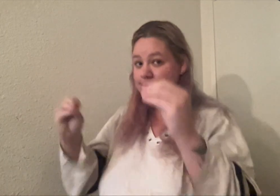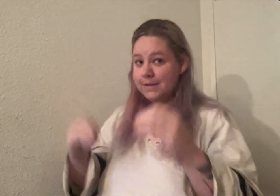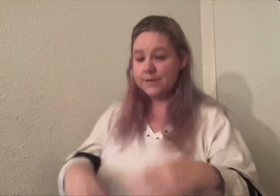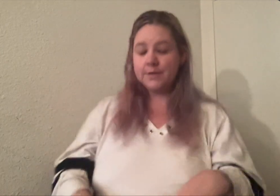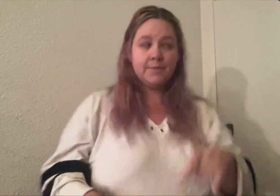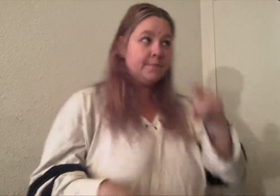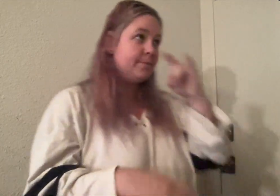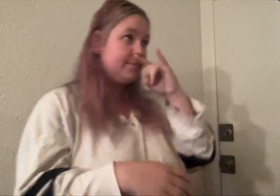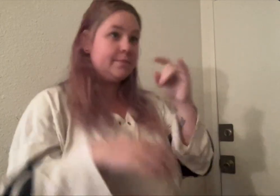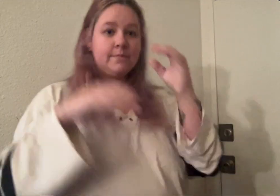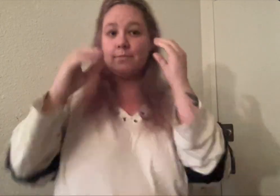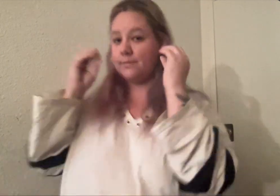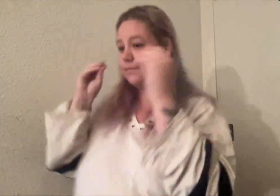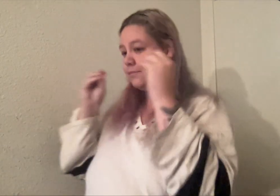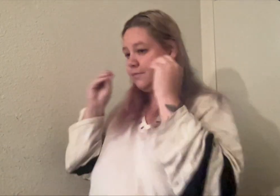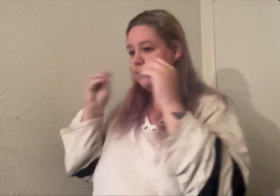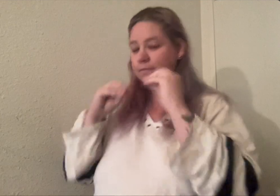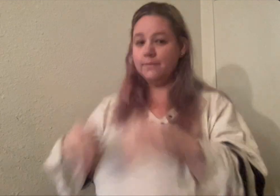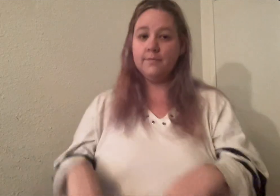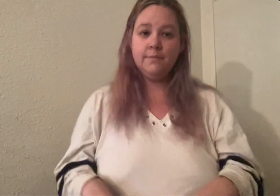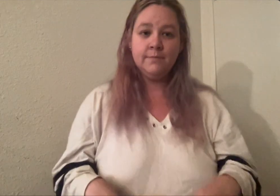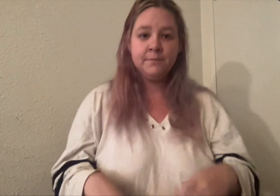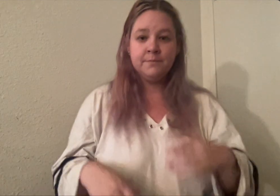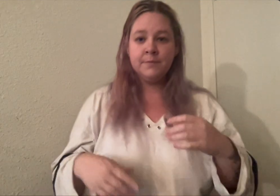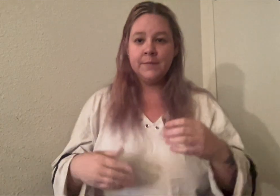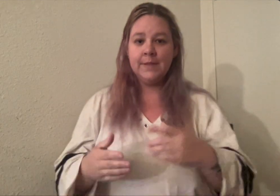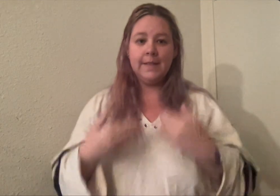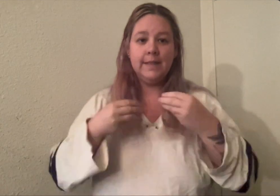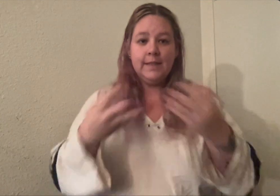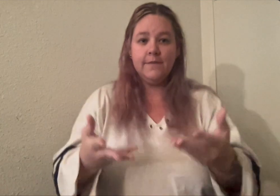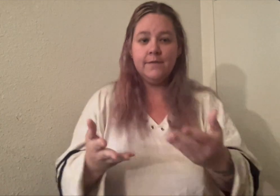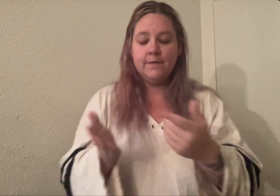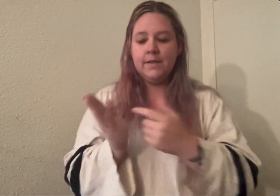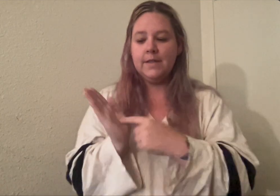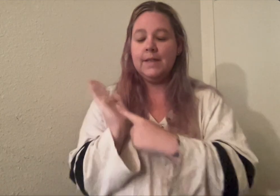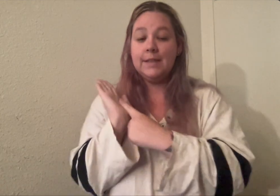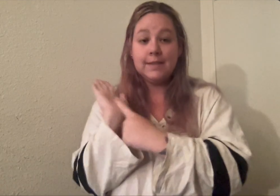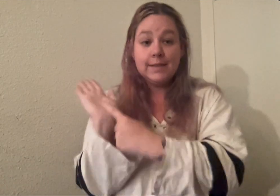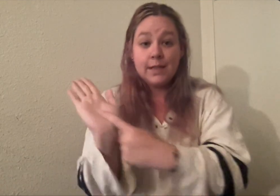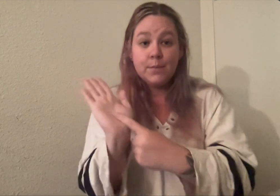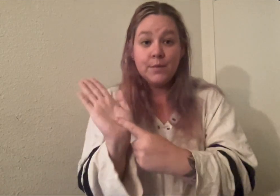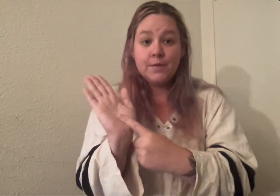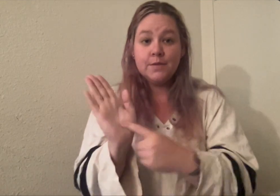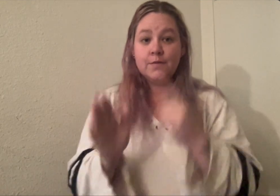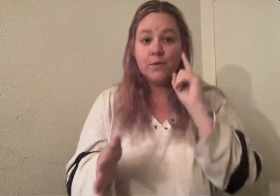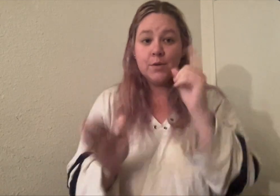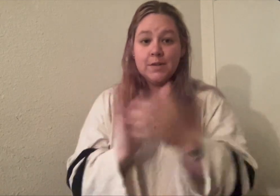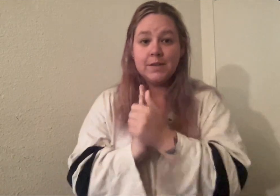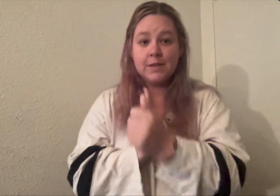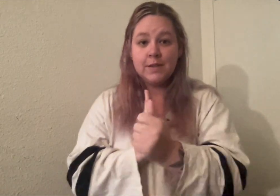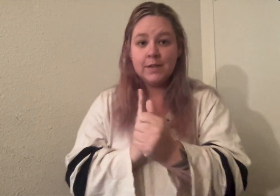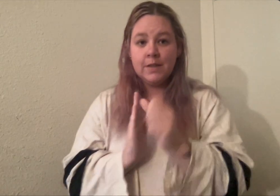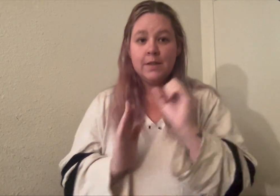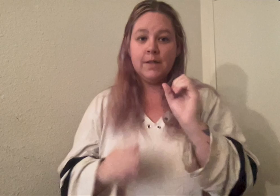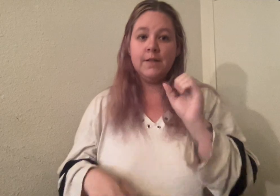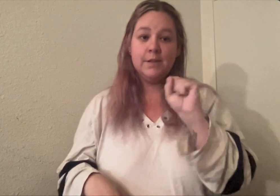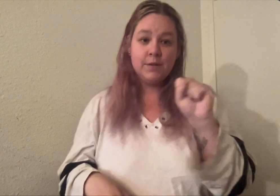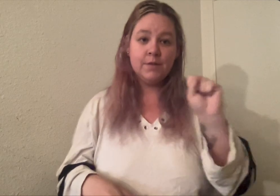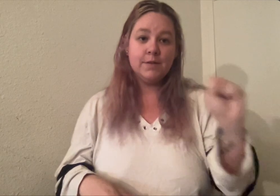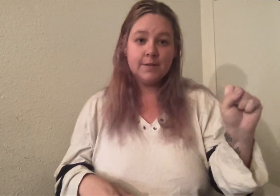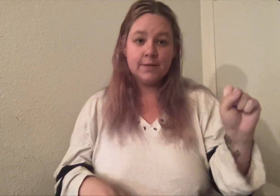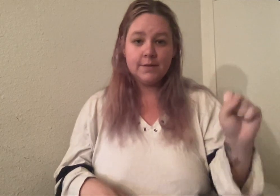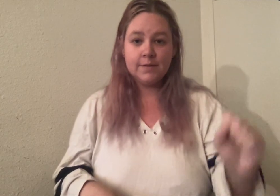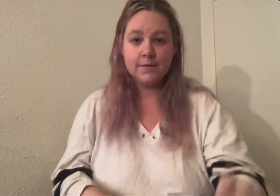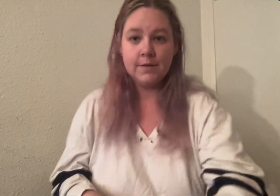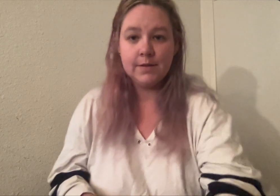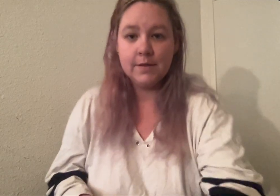many examples of how those skills would be used in social studies. And then as we move through the quarter or the semester,